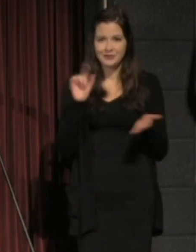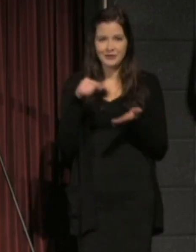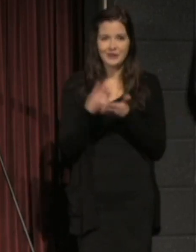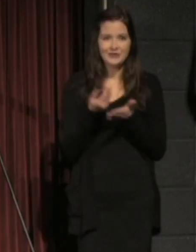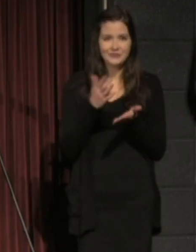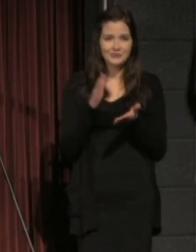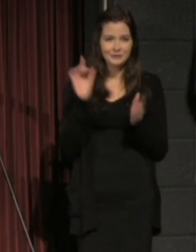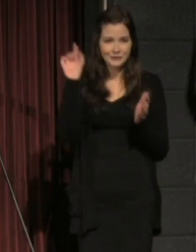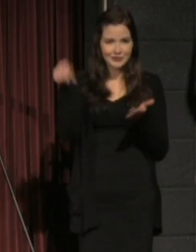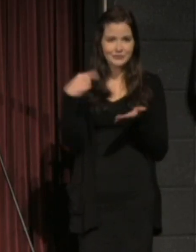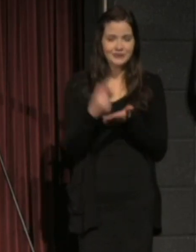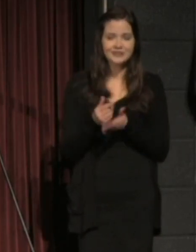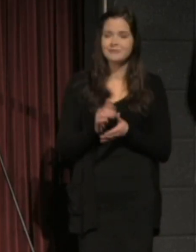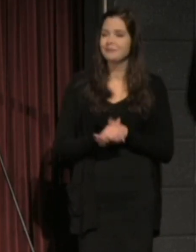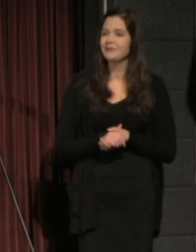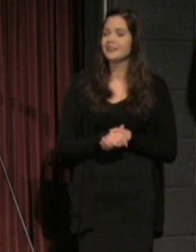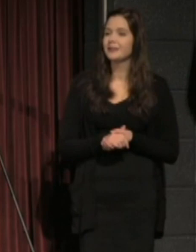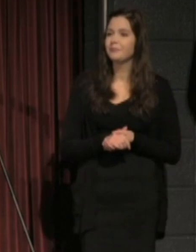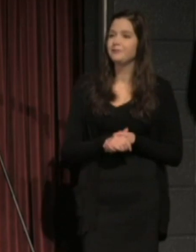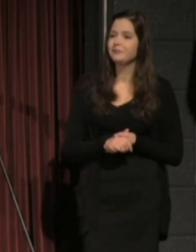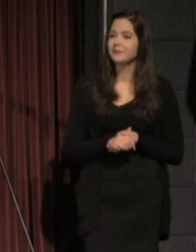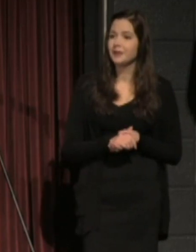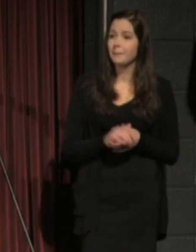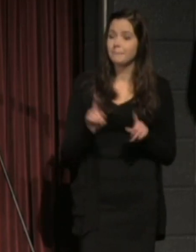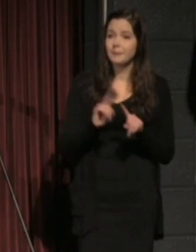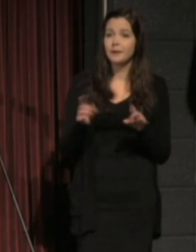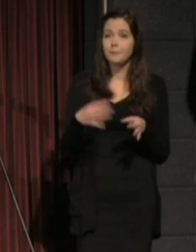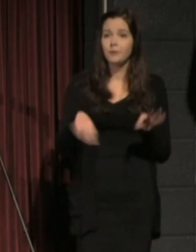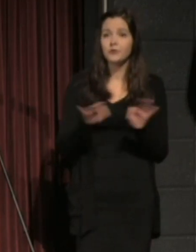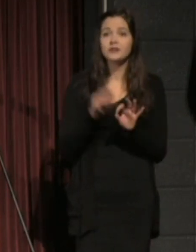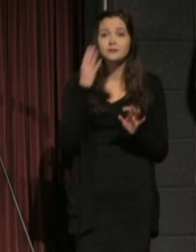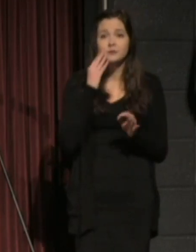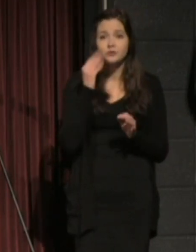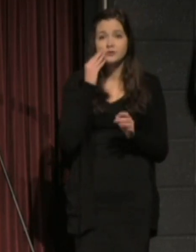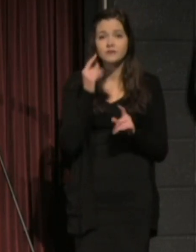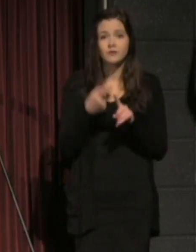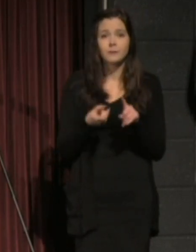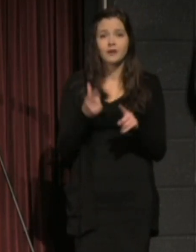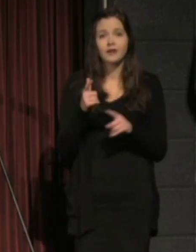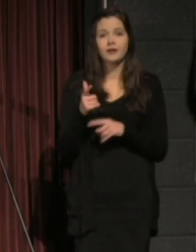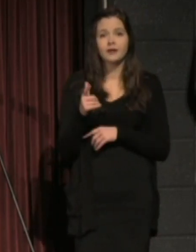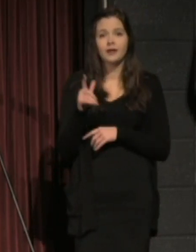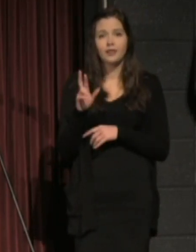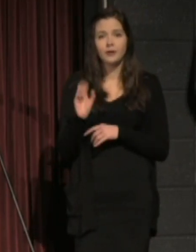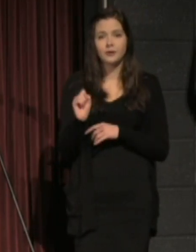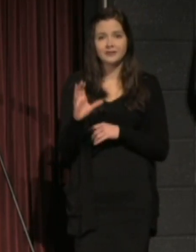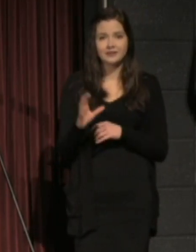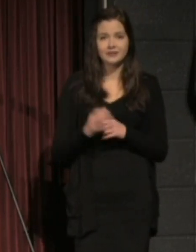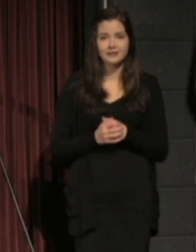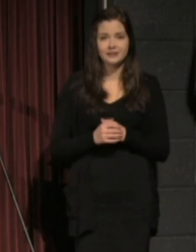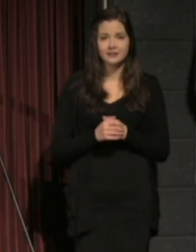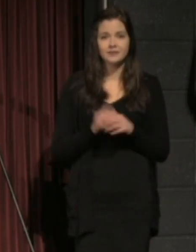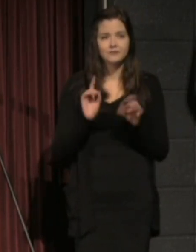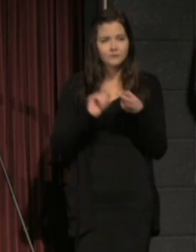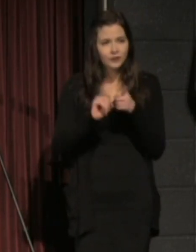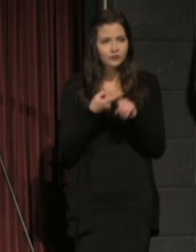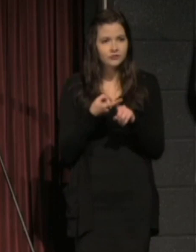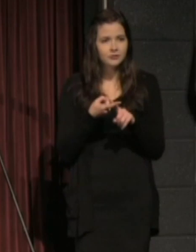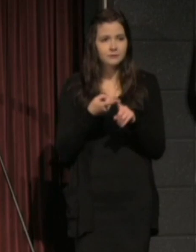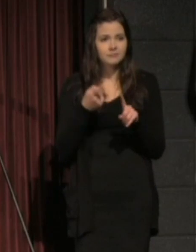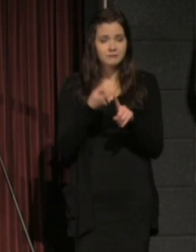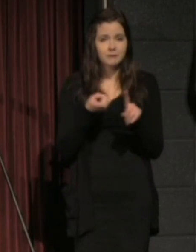graduation. However, one of the most important experiences that I received from Lake Region are the friendships with individuals from all over the